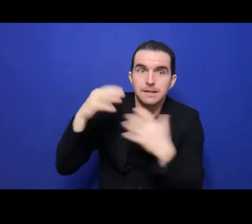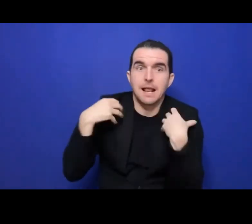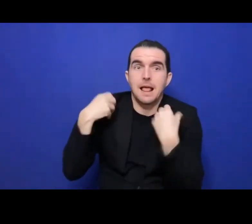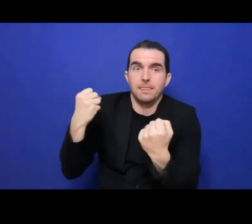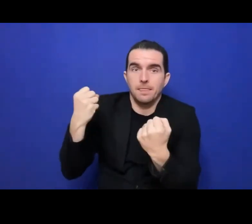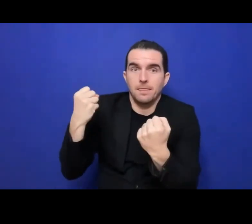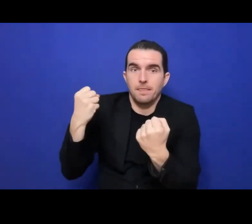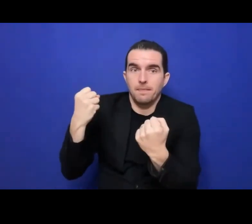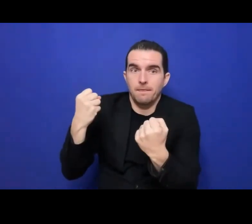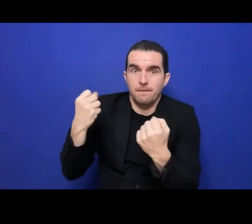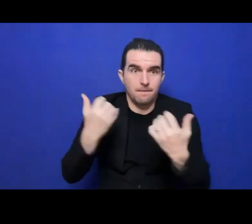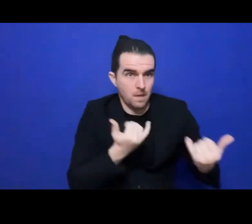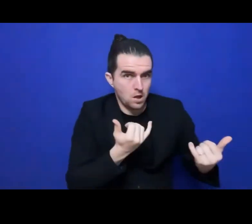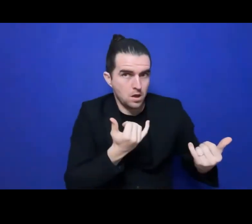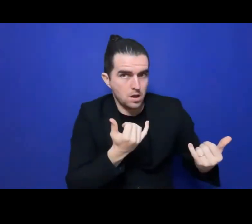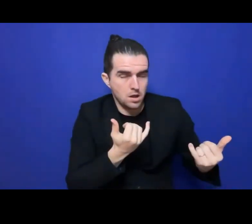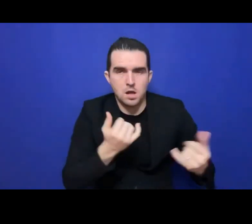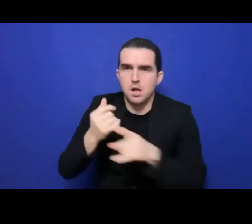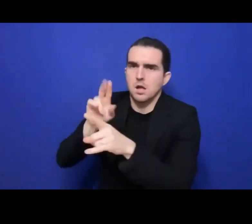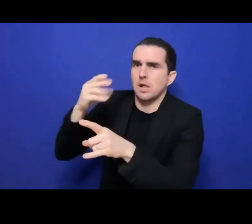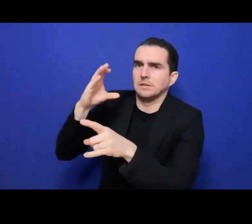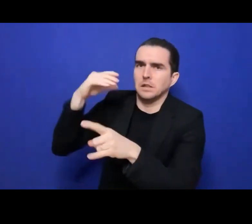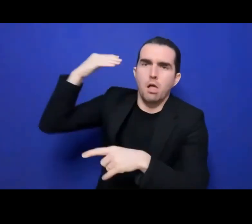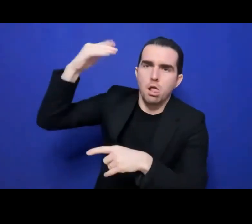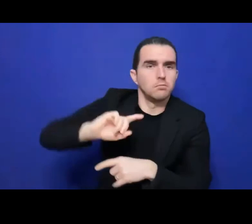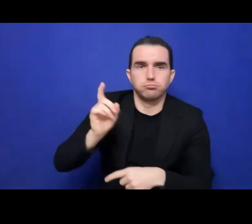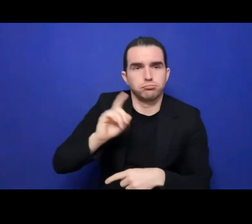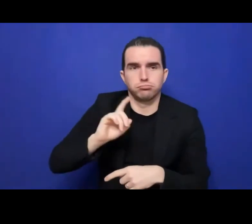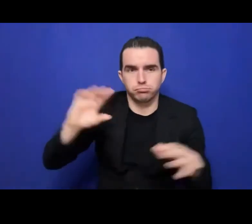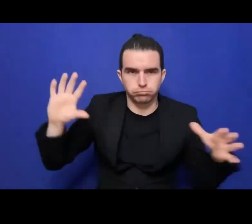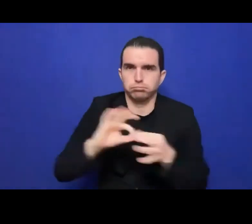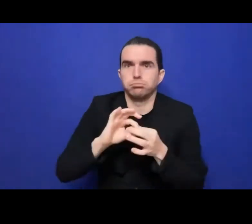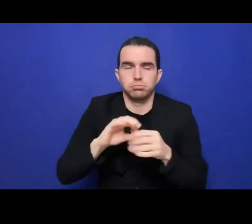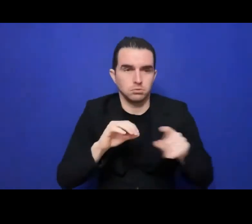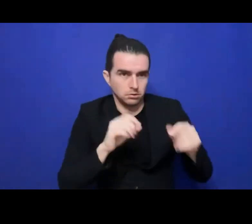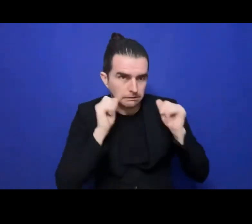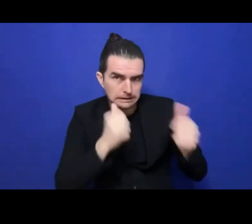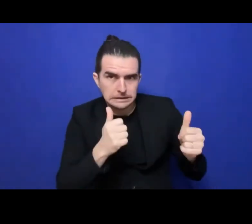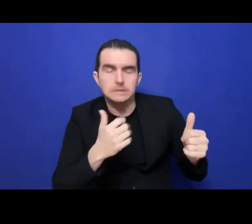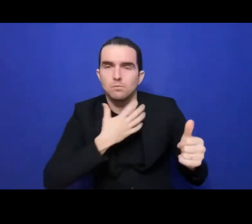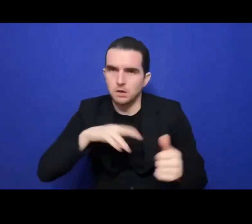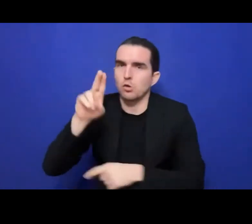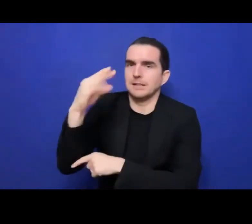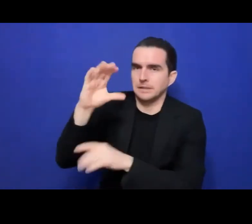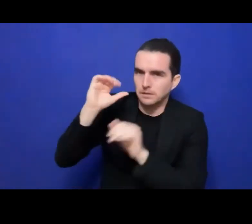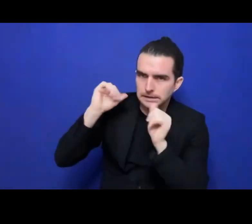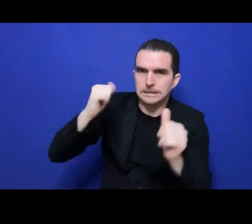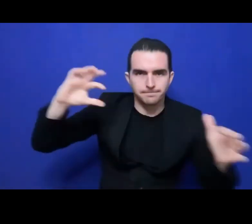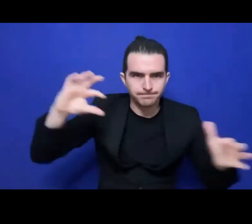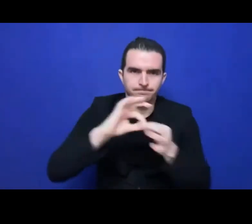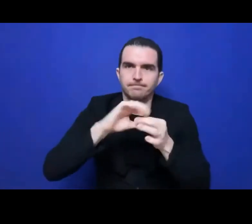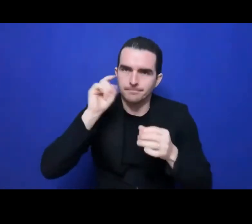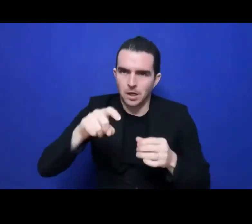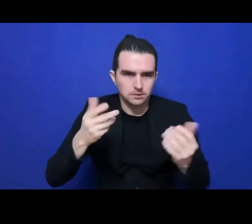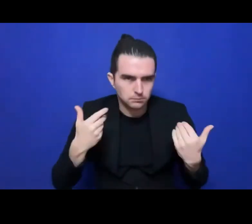UHC, and a narrow focus on pandemic preparedness alone will not lift us out of the cycle of